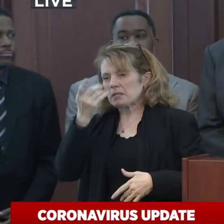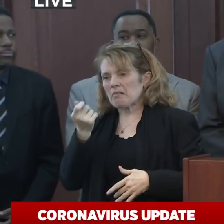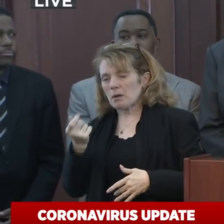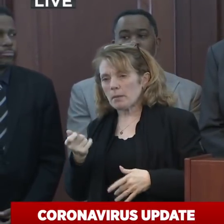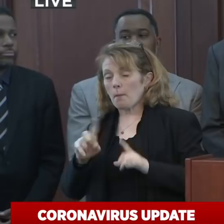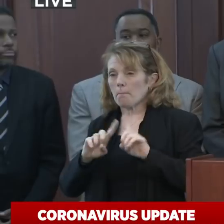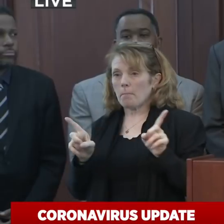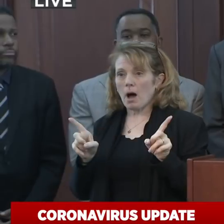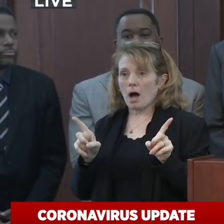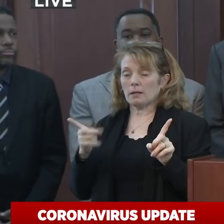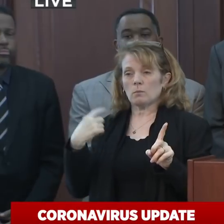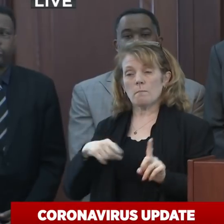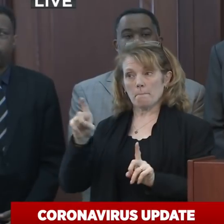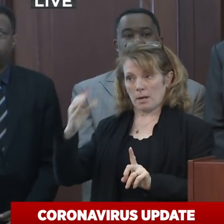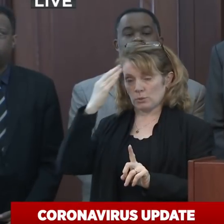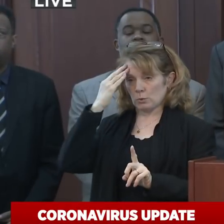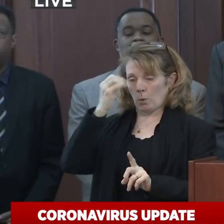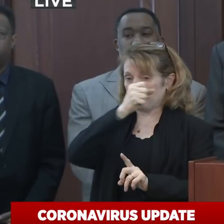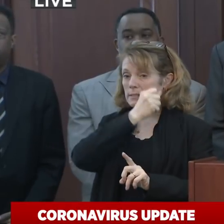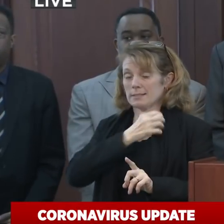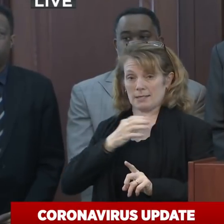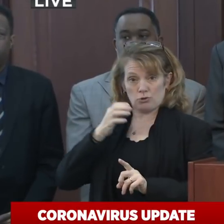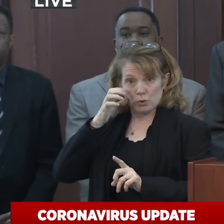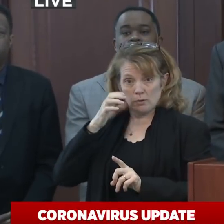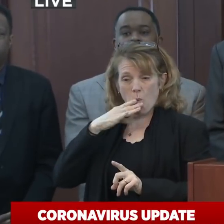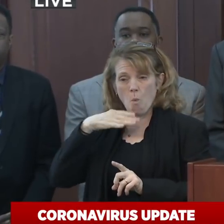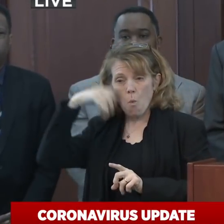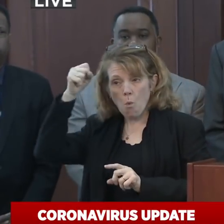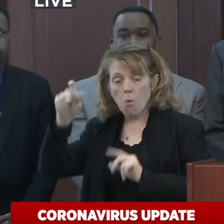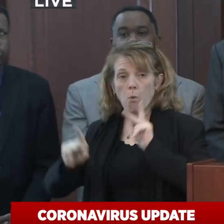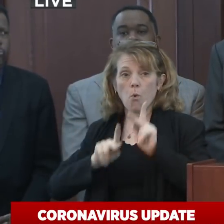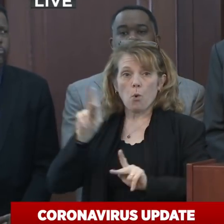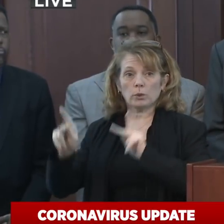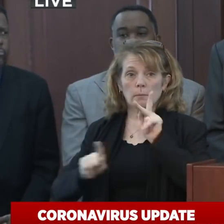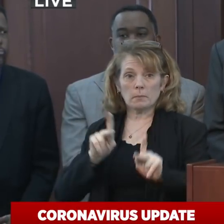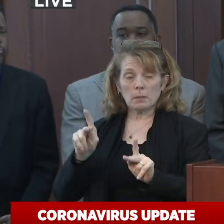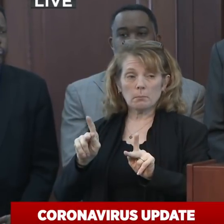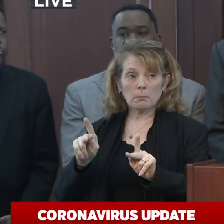very cognizant of our seniors, people with